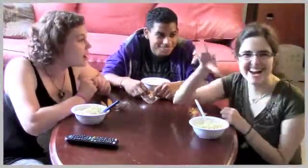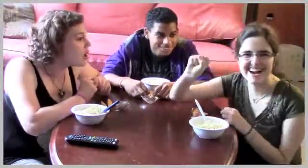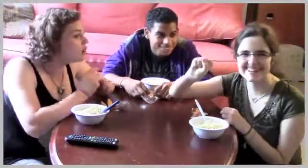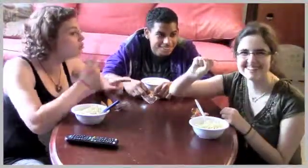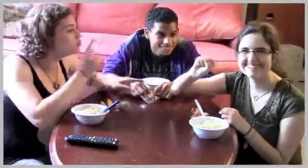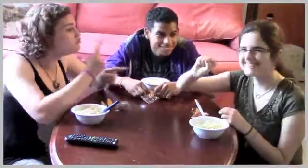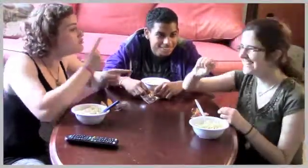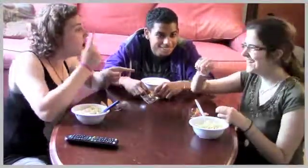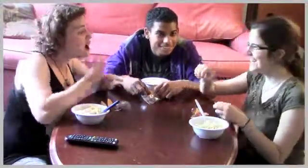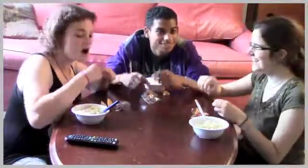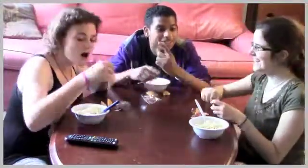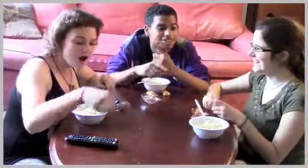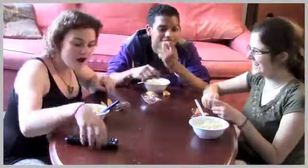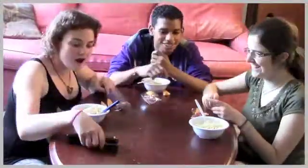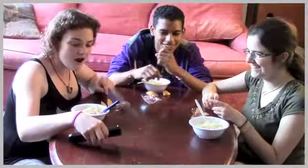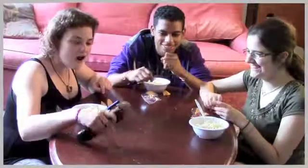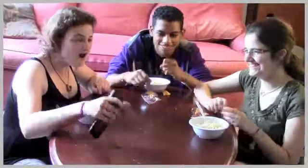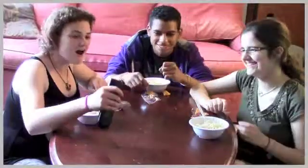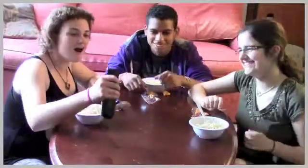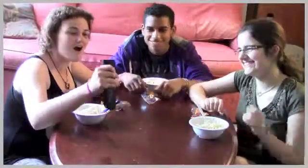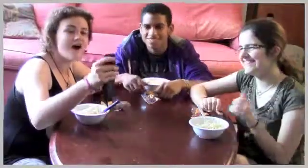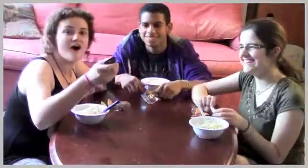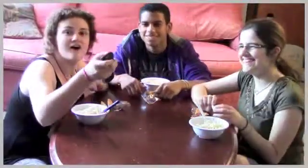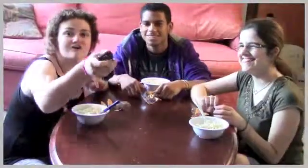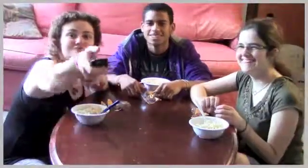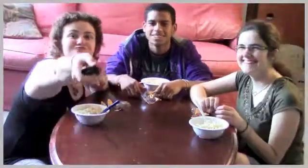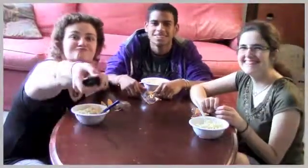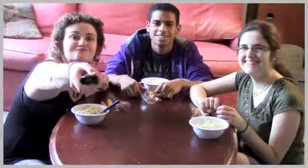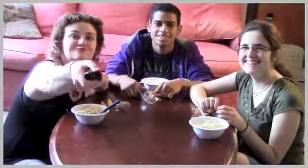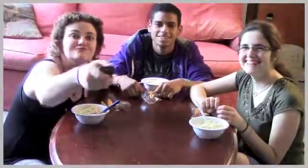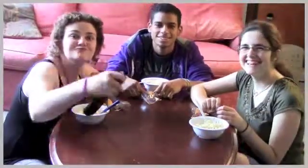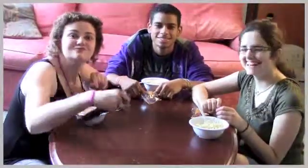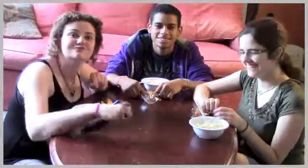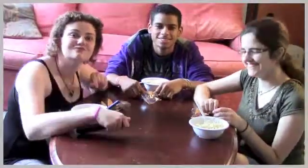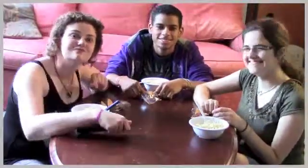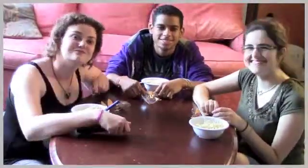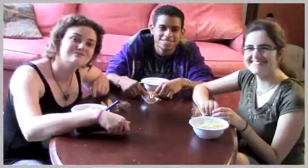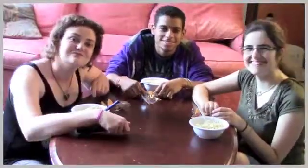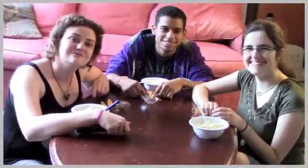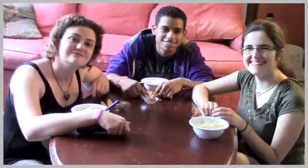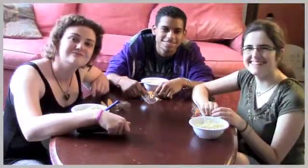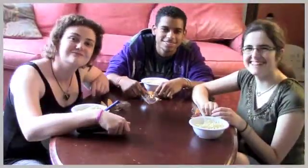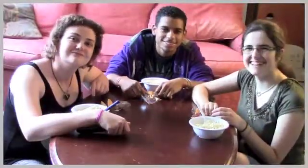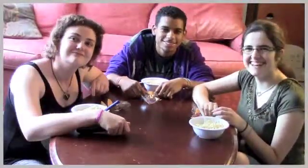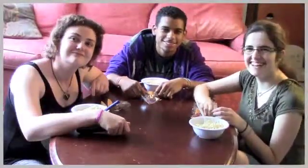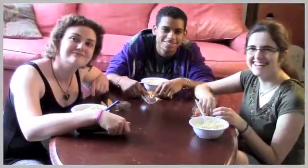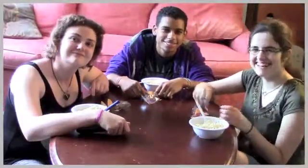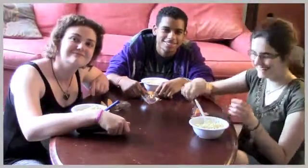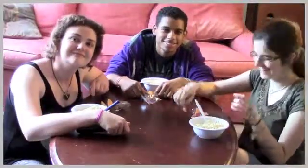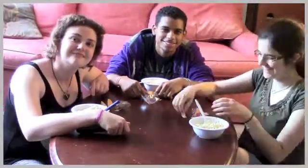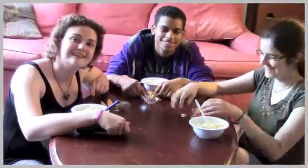What? it's time for the Learning Center TV news. Let's tune in.